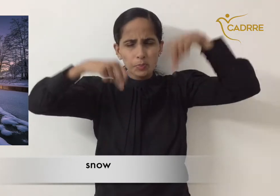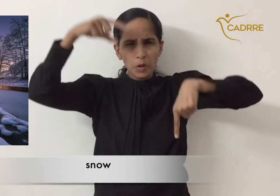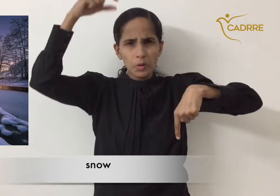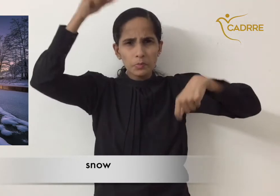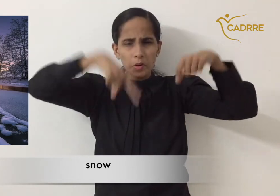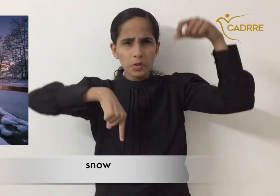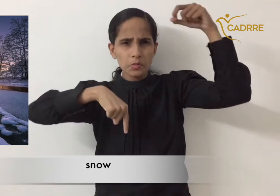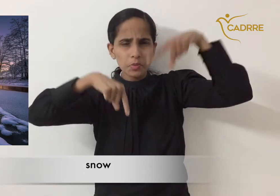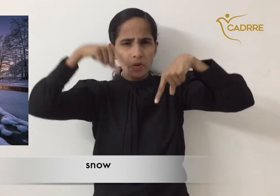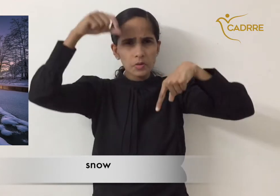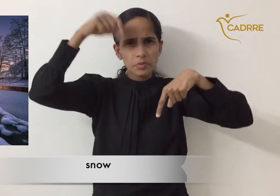Snow.